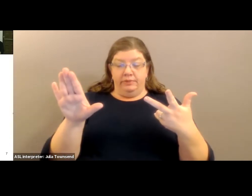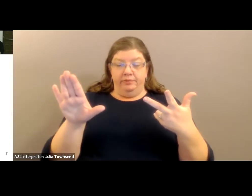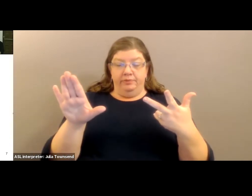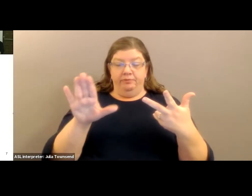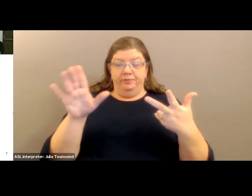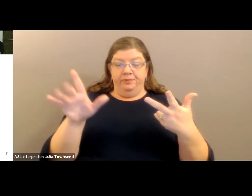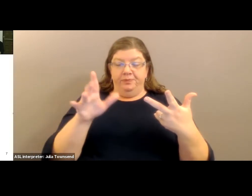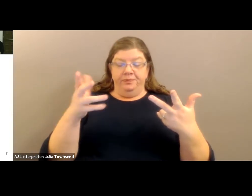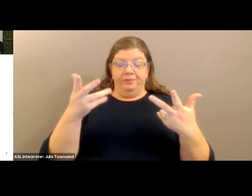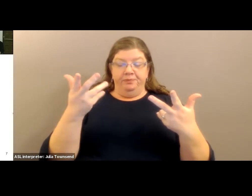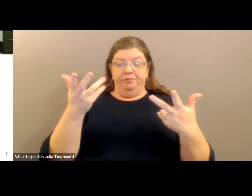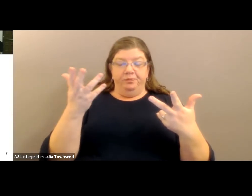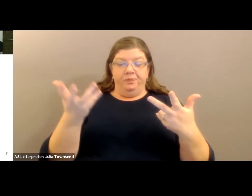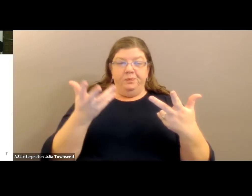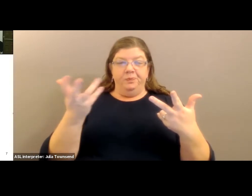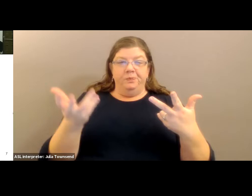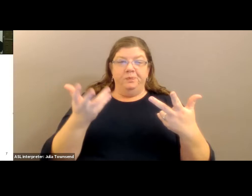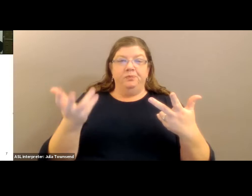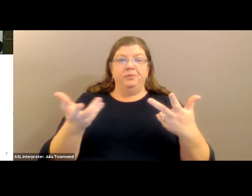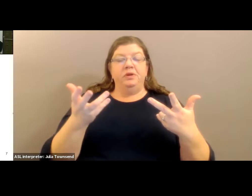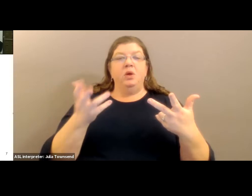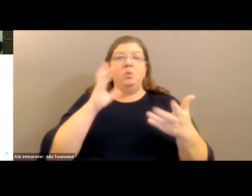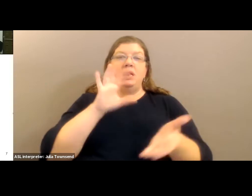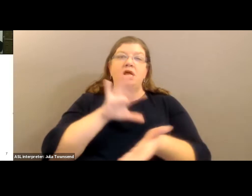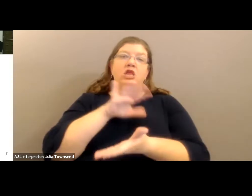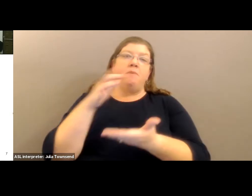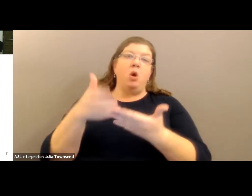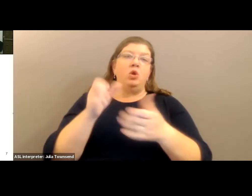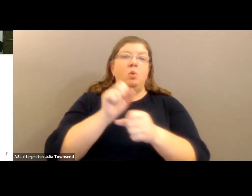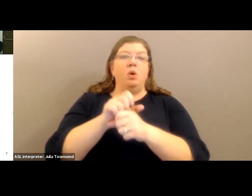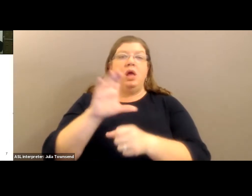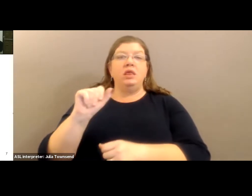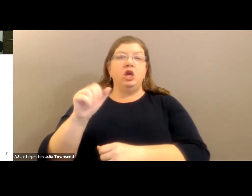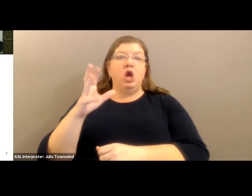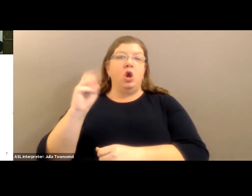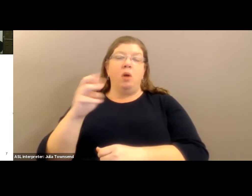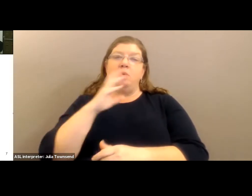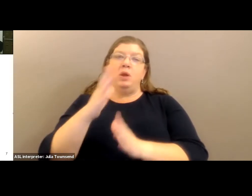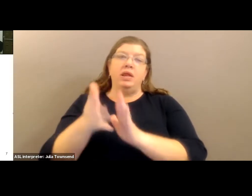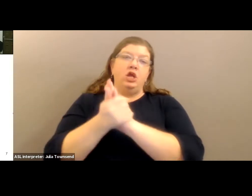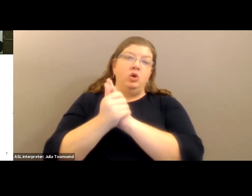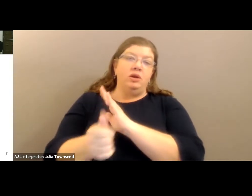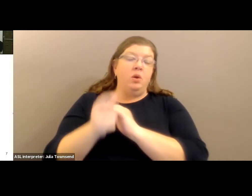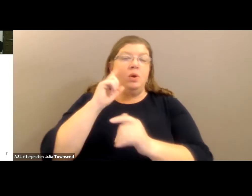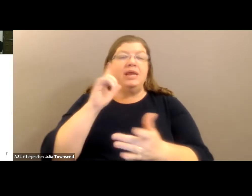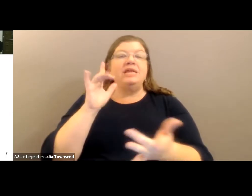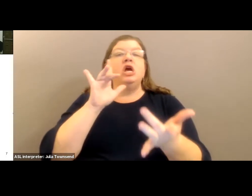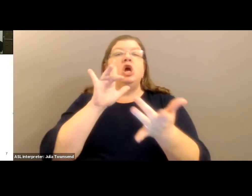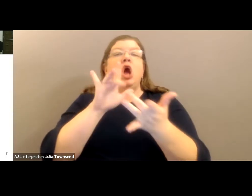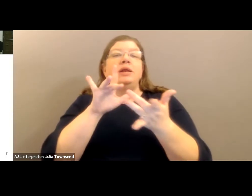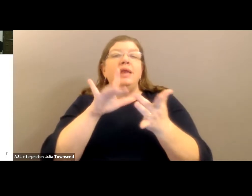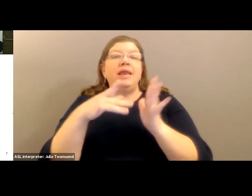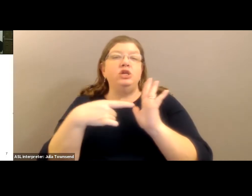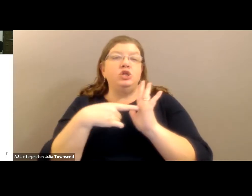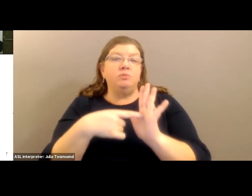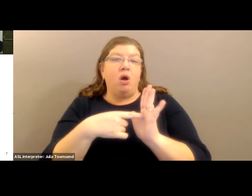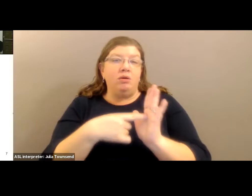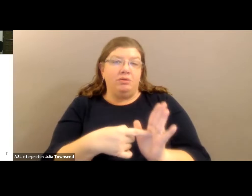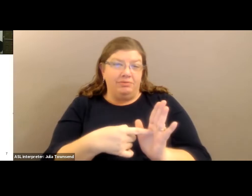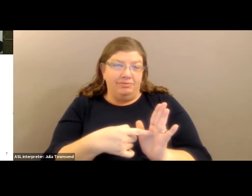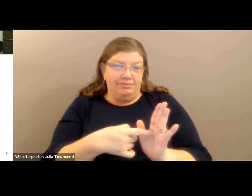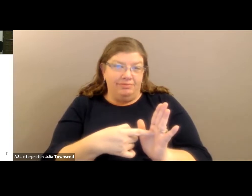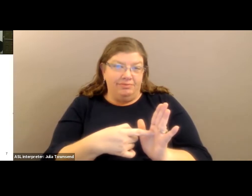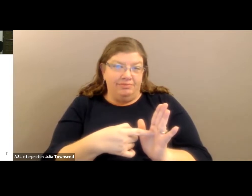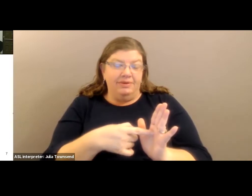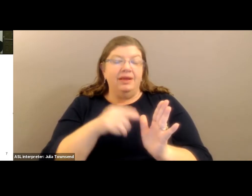this is the bulk of the work that CALM is so good at, and that is the consultation model. And